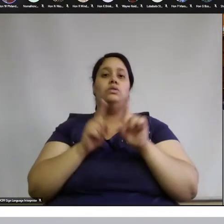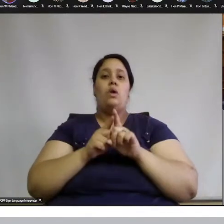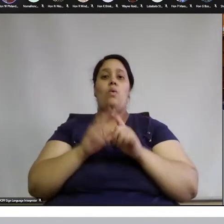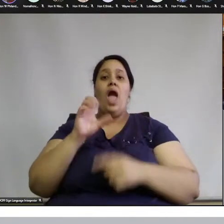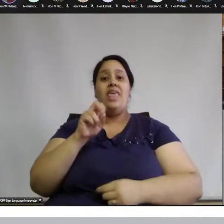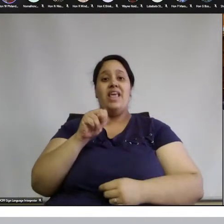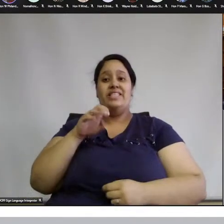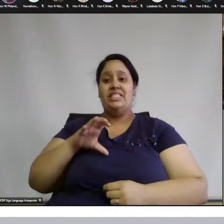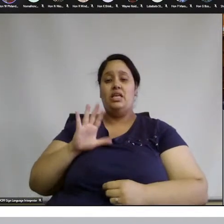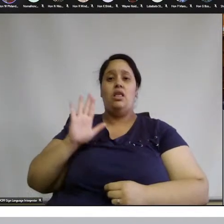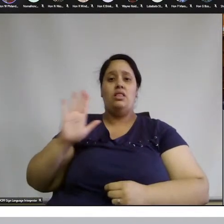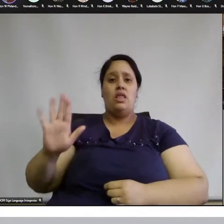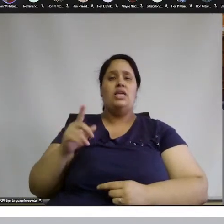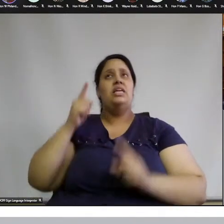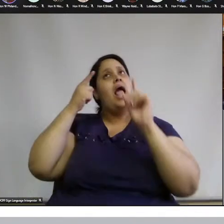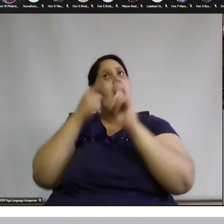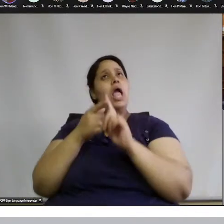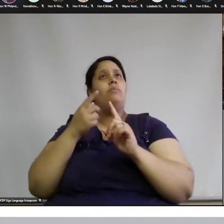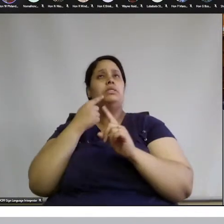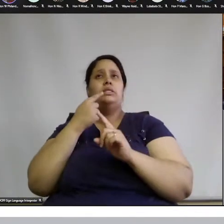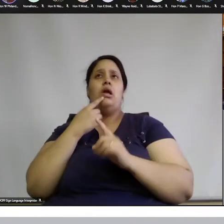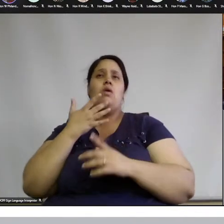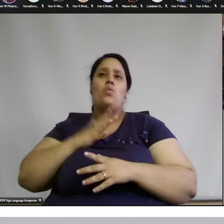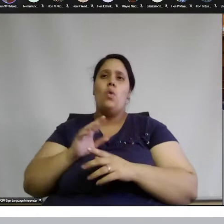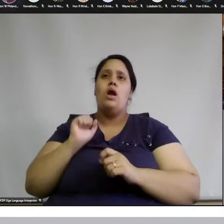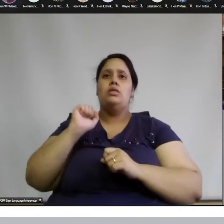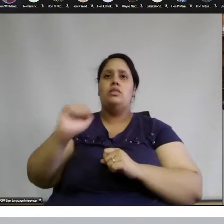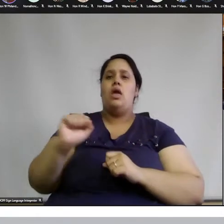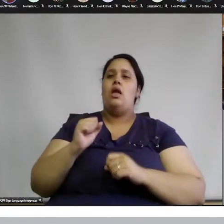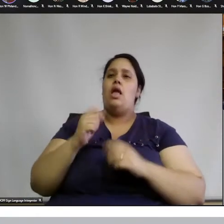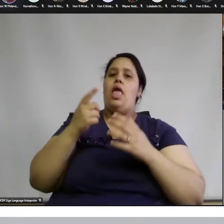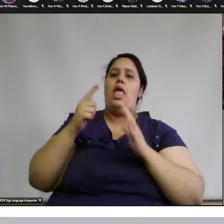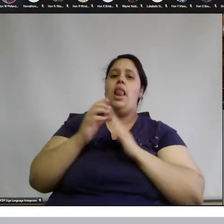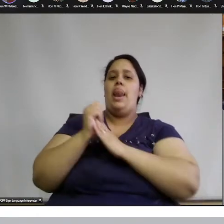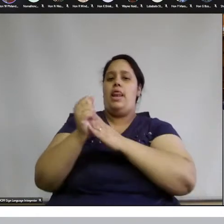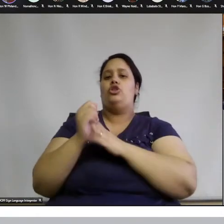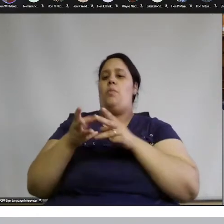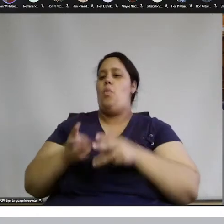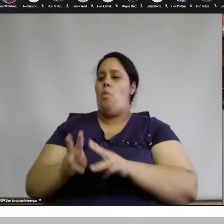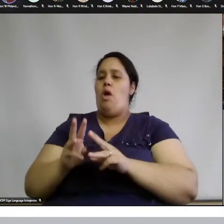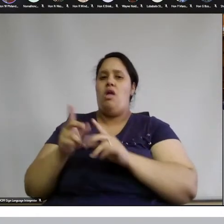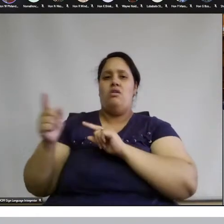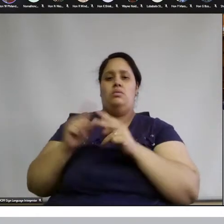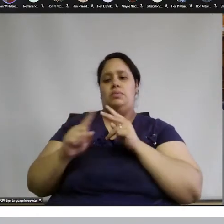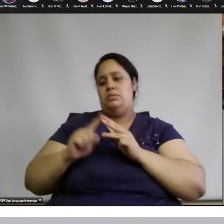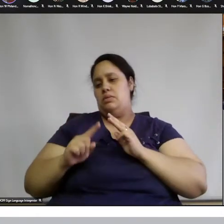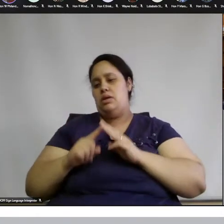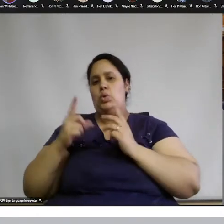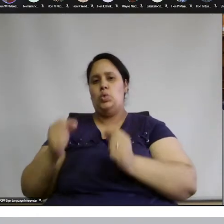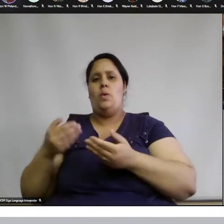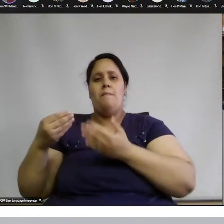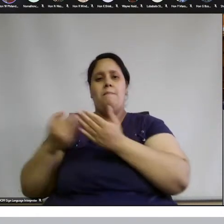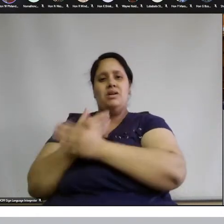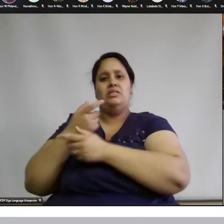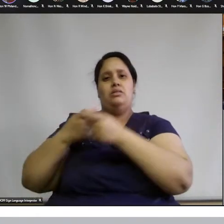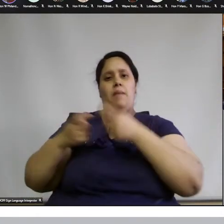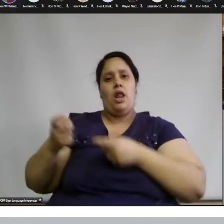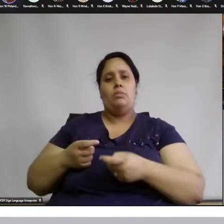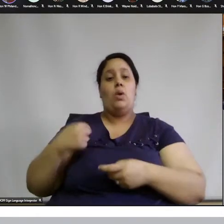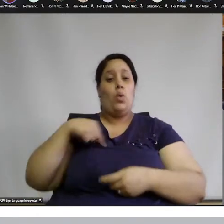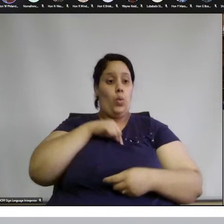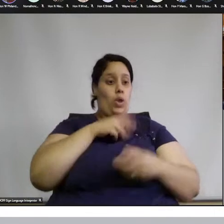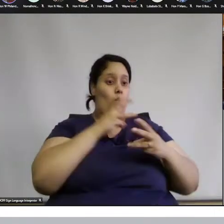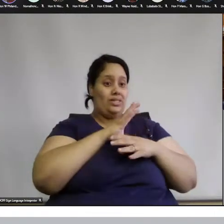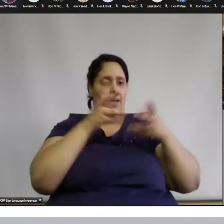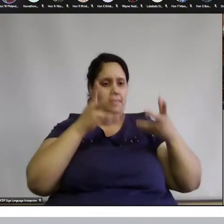African National Congress aims to reflect from their leadership style that informs this malpractice, in the Western Cape we lead and we